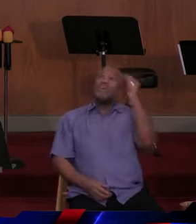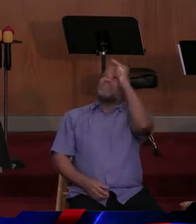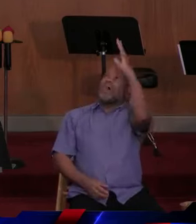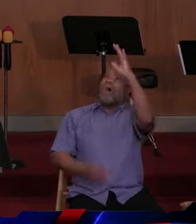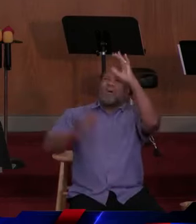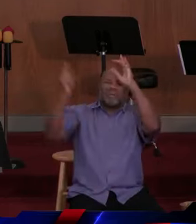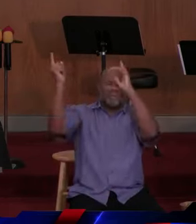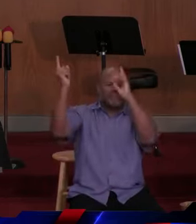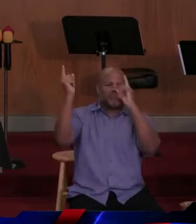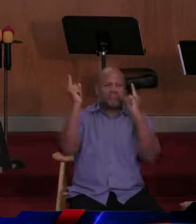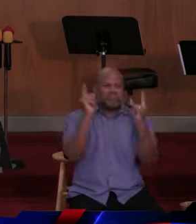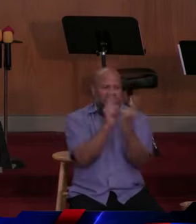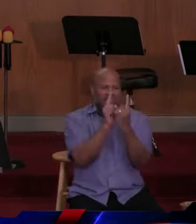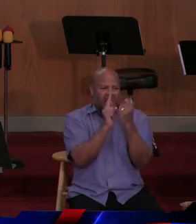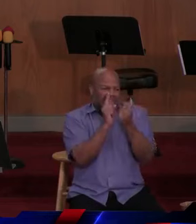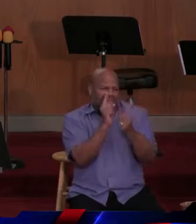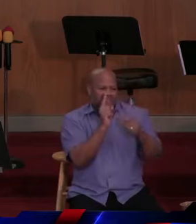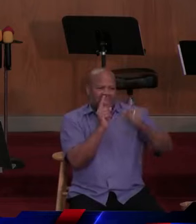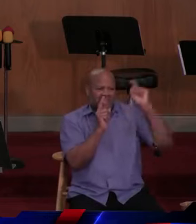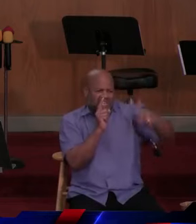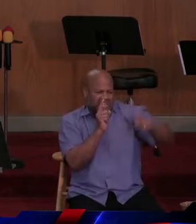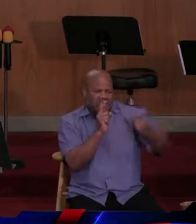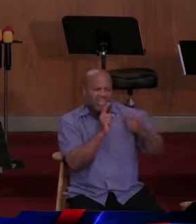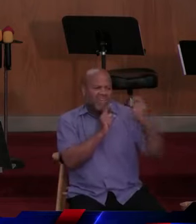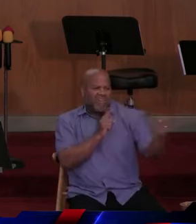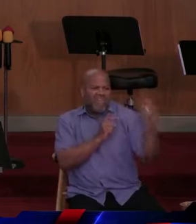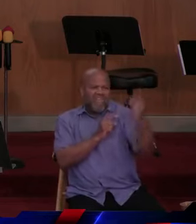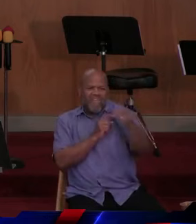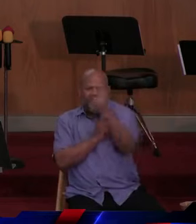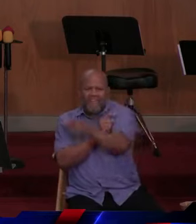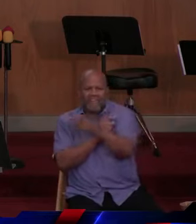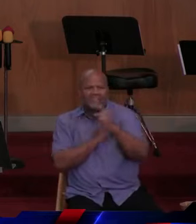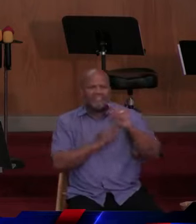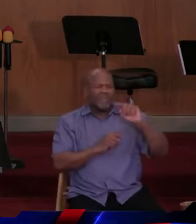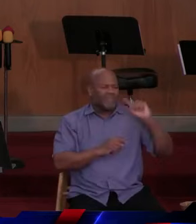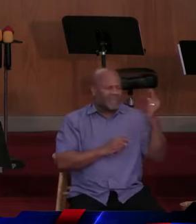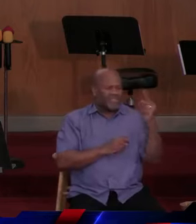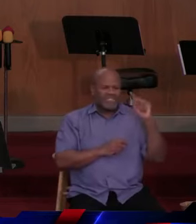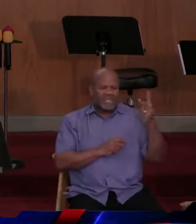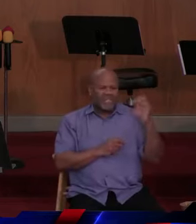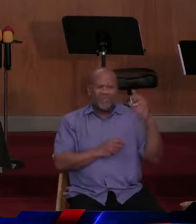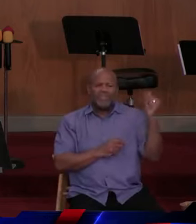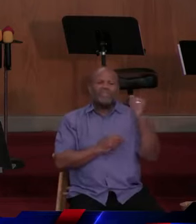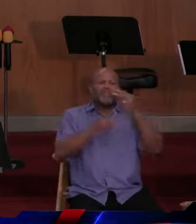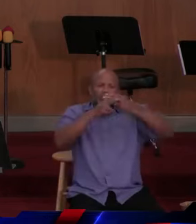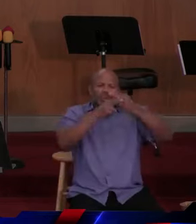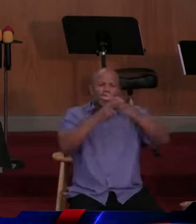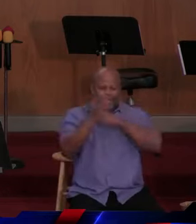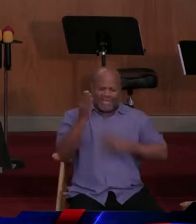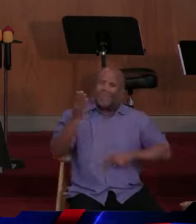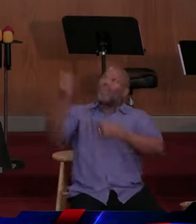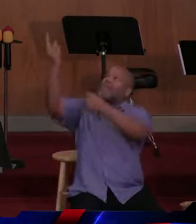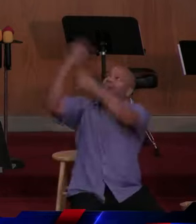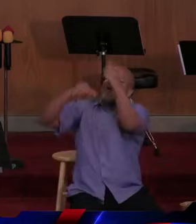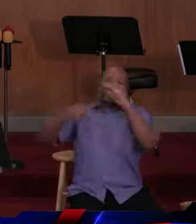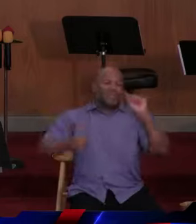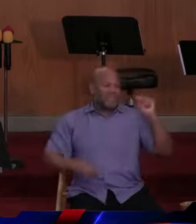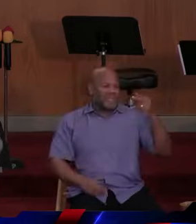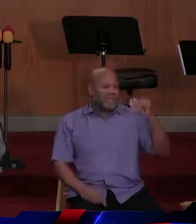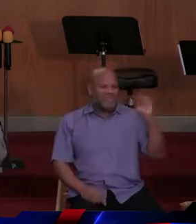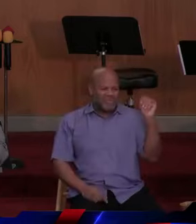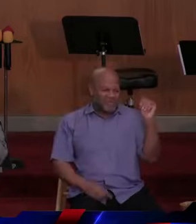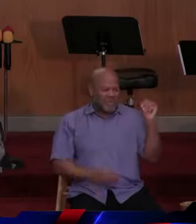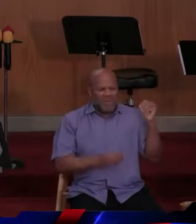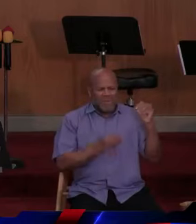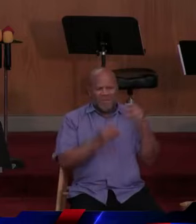meets every need. In Colossians, he's the fullness of the Godhead. 1st, 2nd Thessalonians, he's the soon coming King. In Timothy, he's the